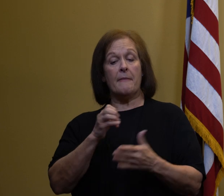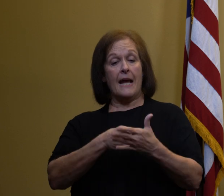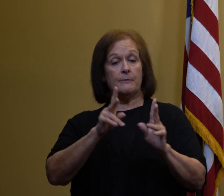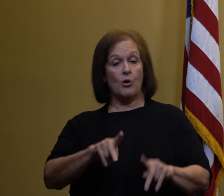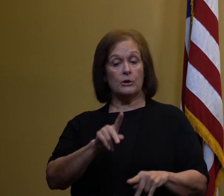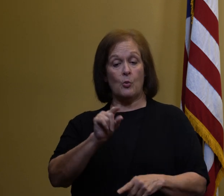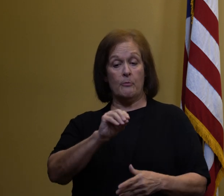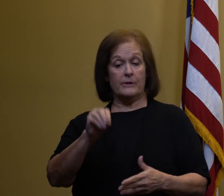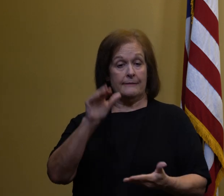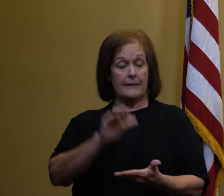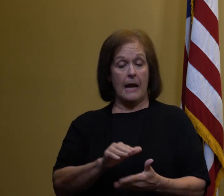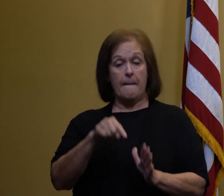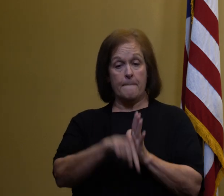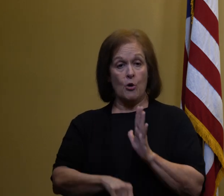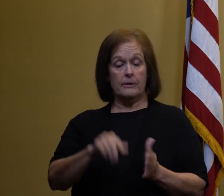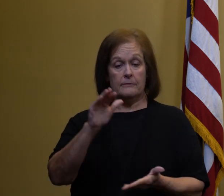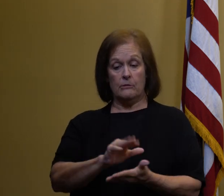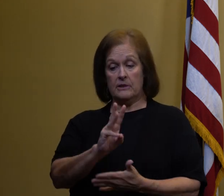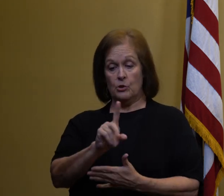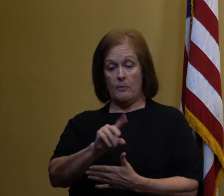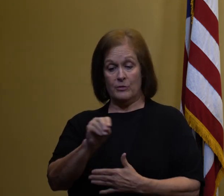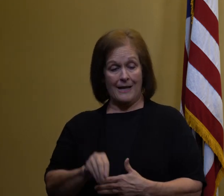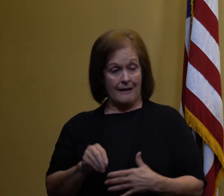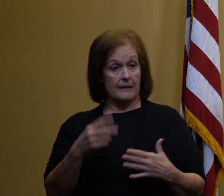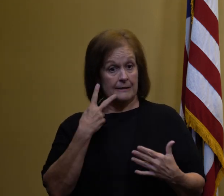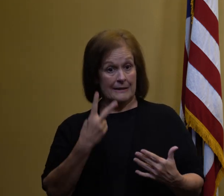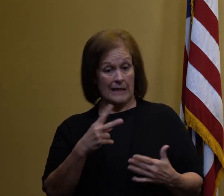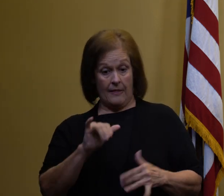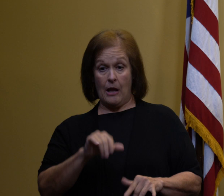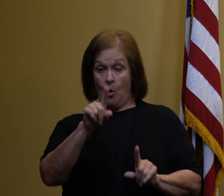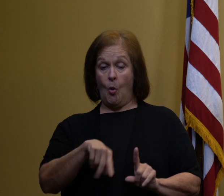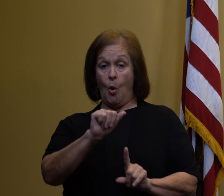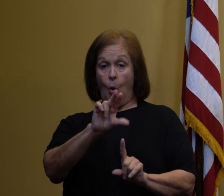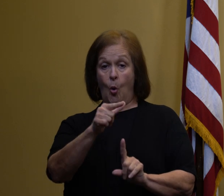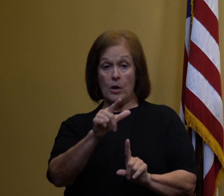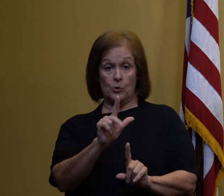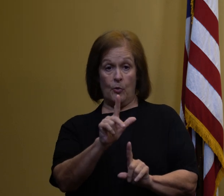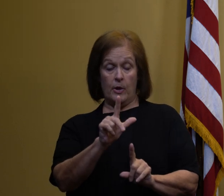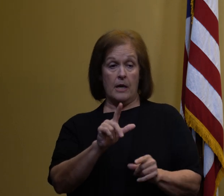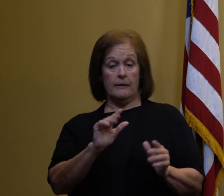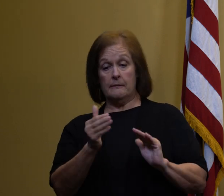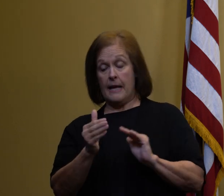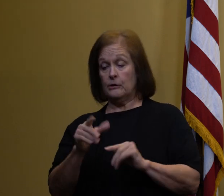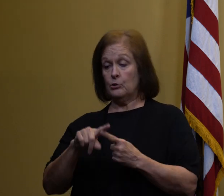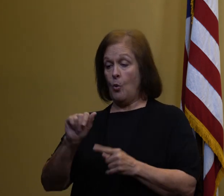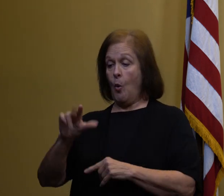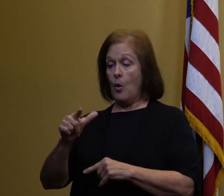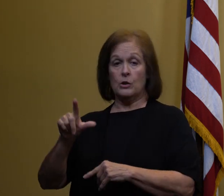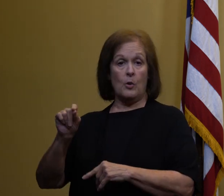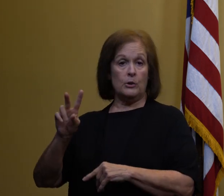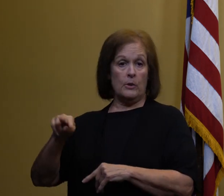20%, murders are down 61%. Again, looking at August 23 compared to August